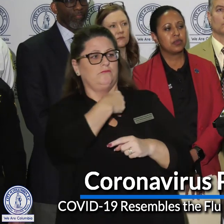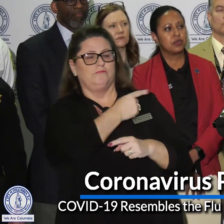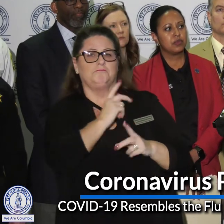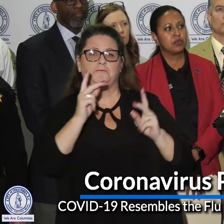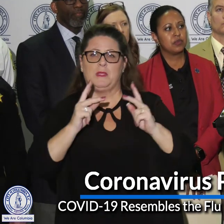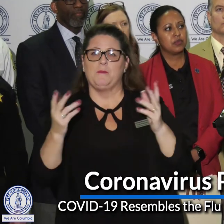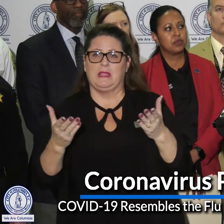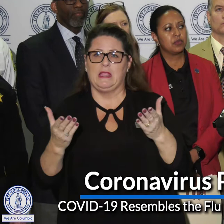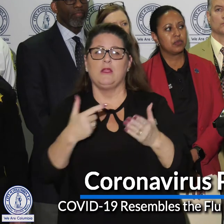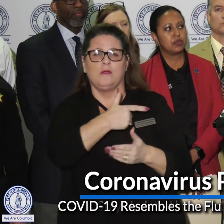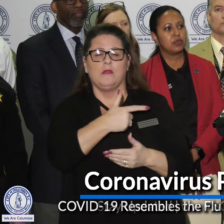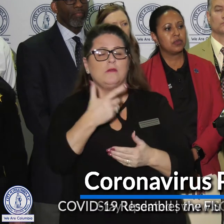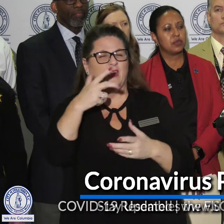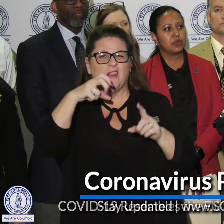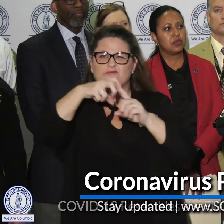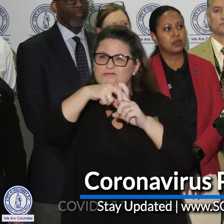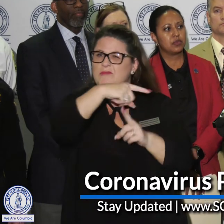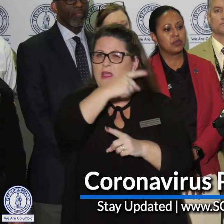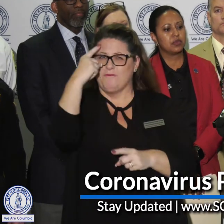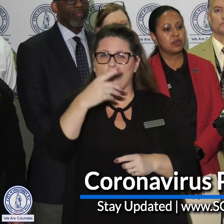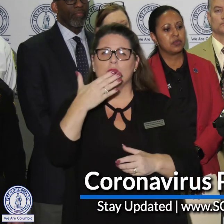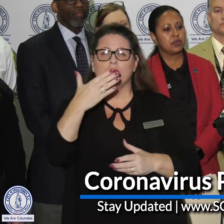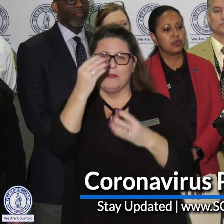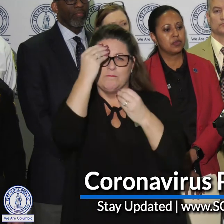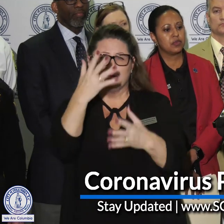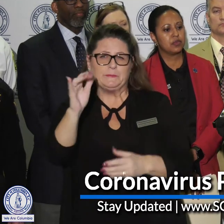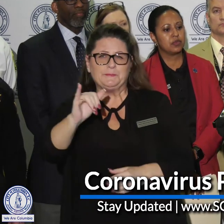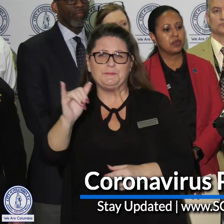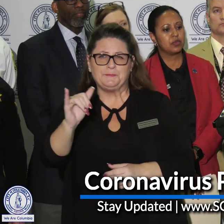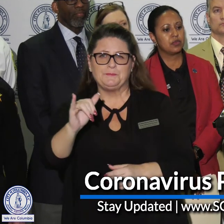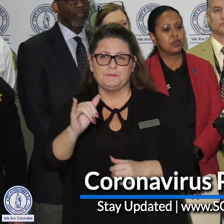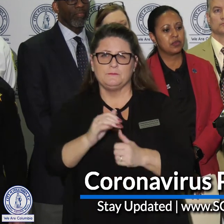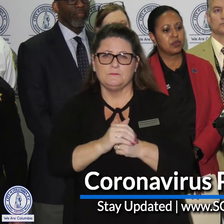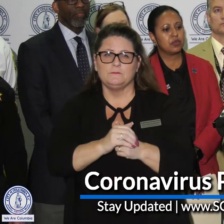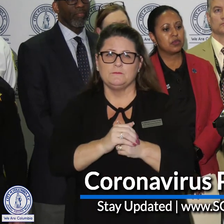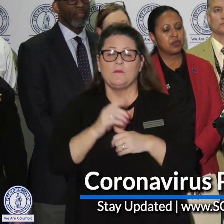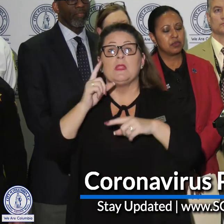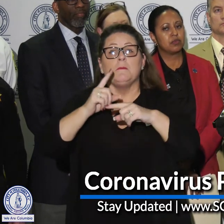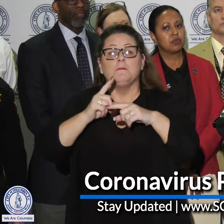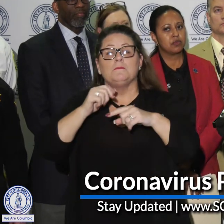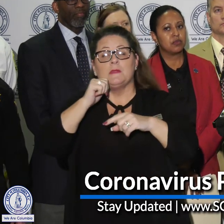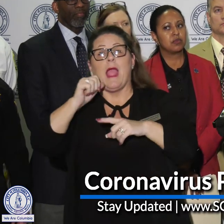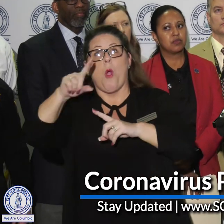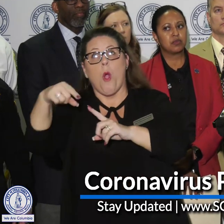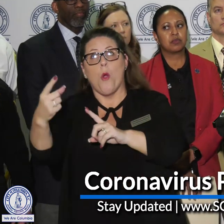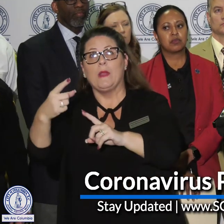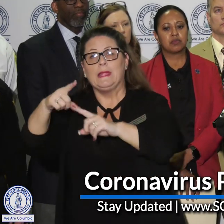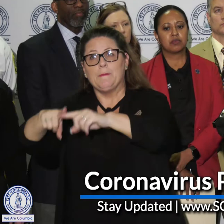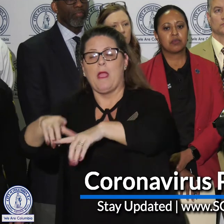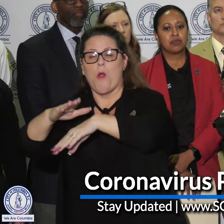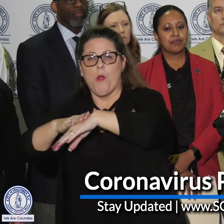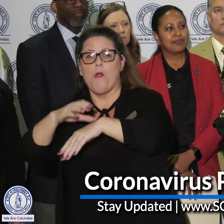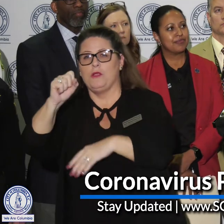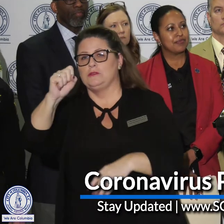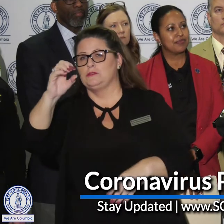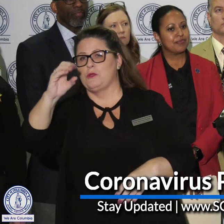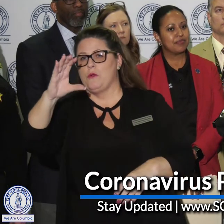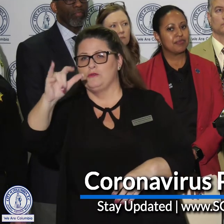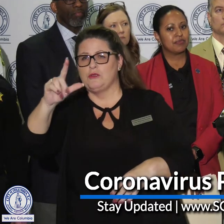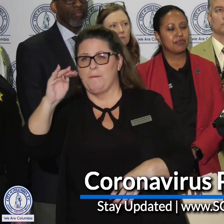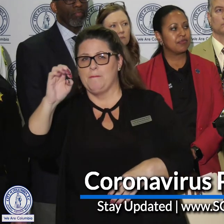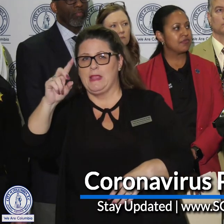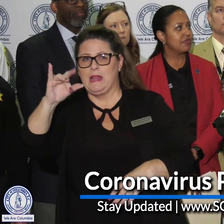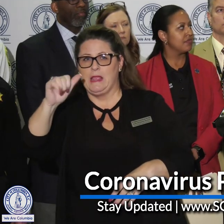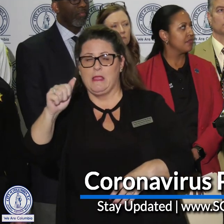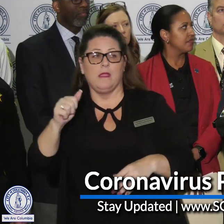today, go there for good information, not only to social media. So I'm going to wrap it up there unless someone